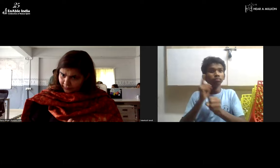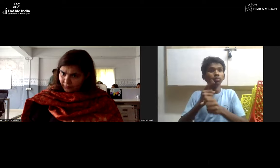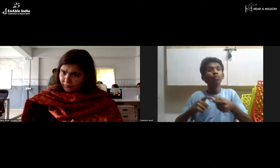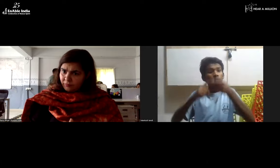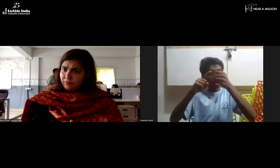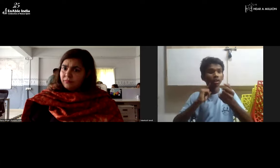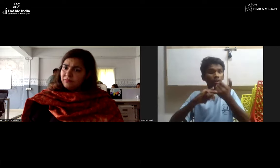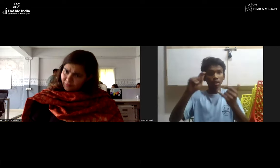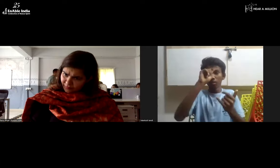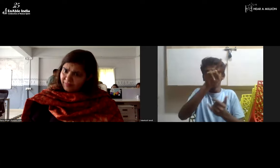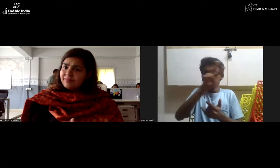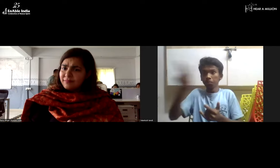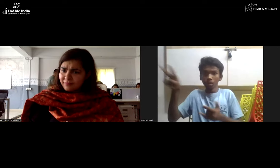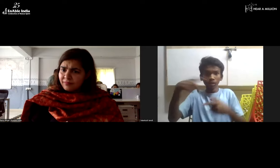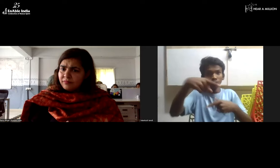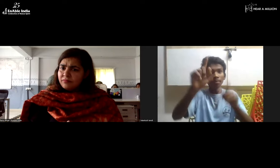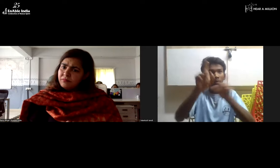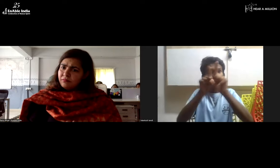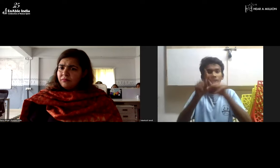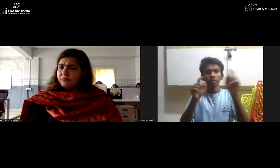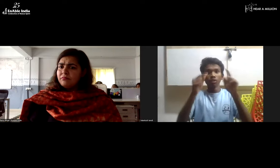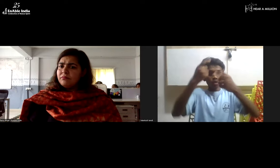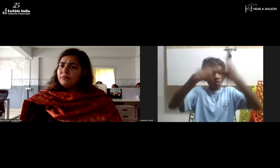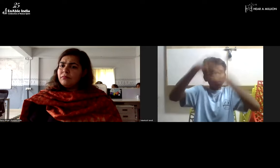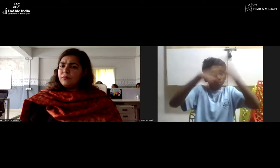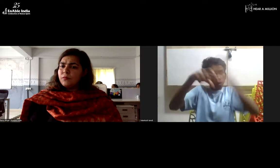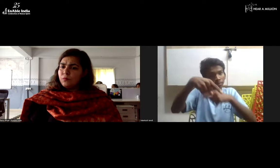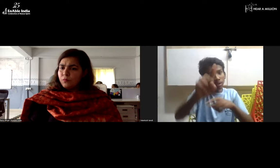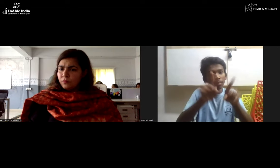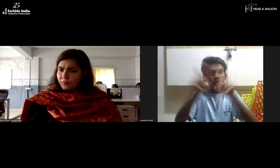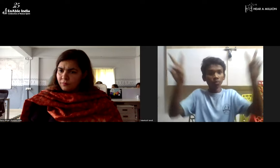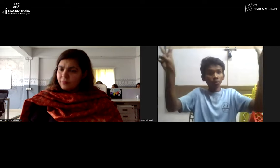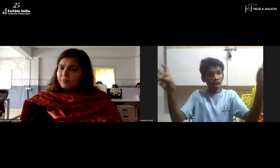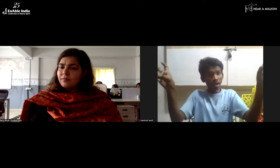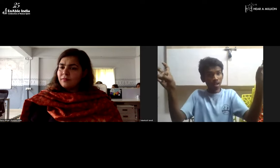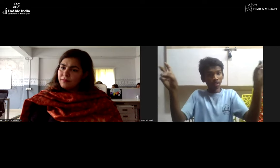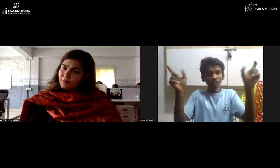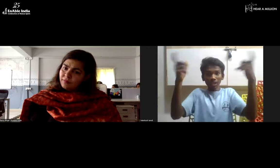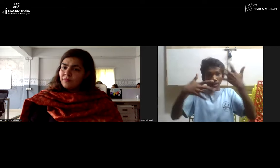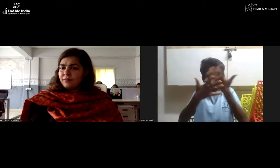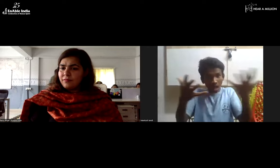position, something that could help me build in becoming a teacher.